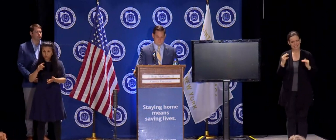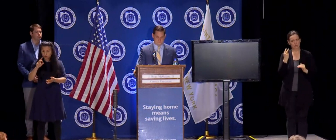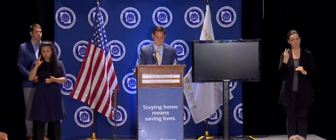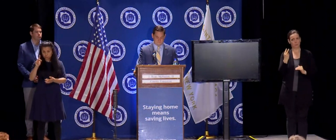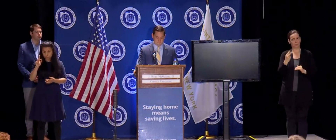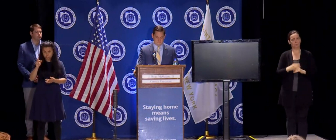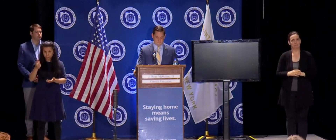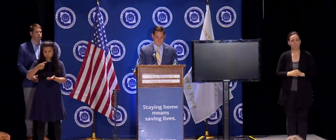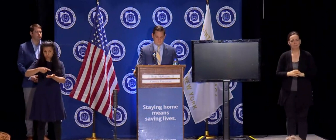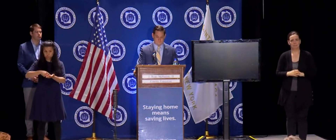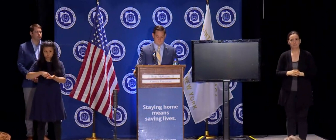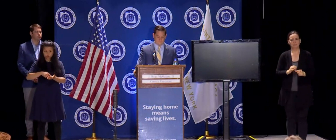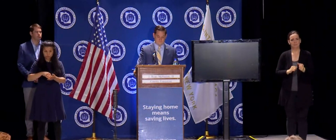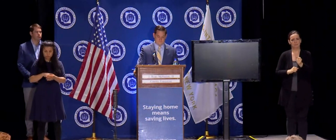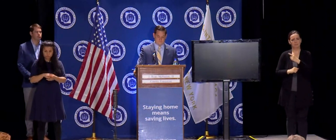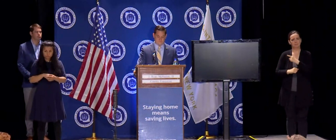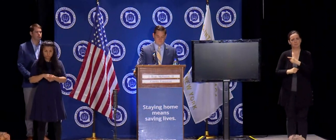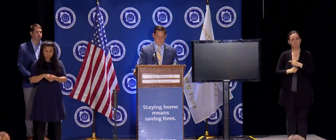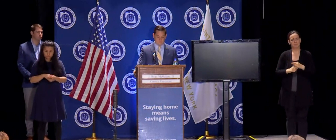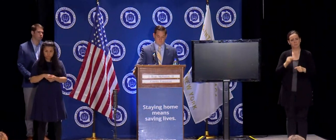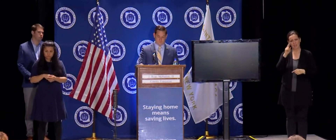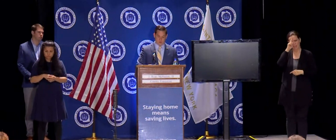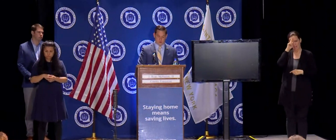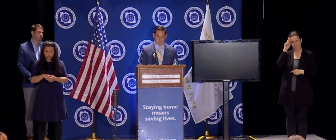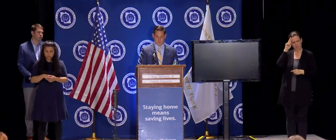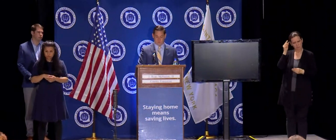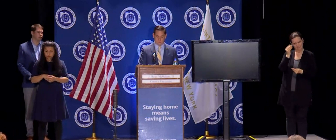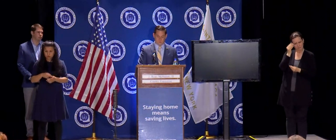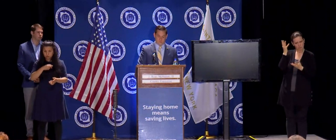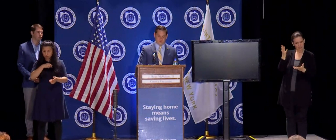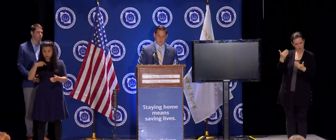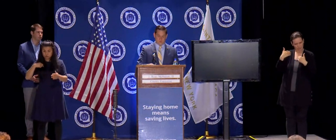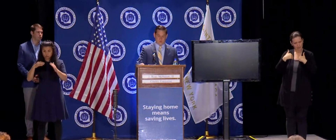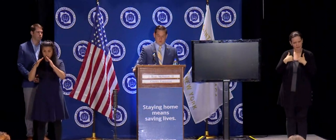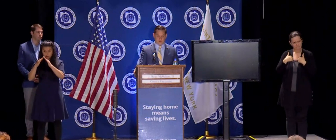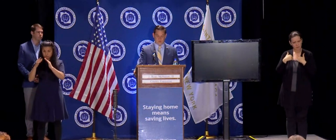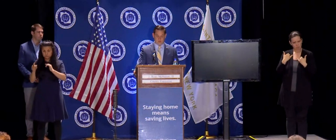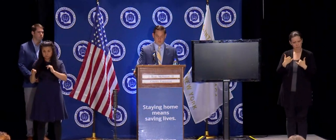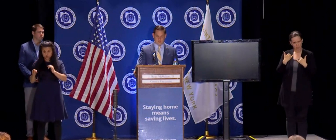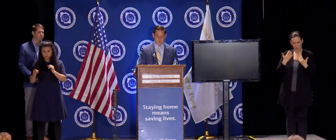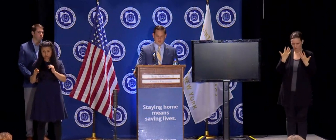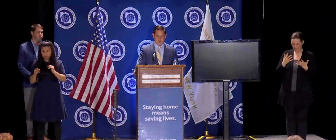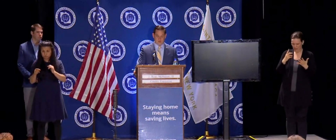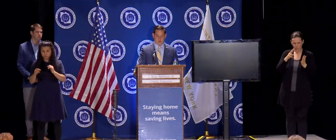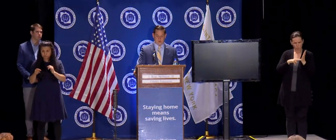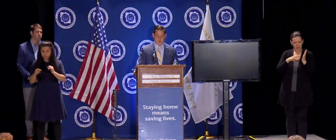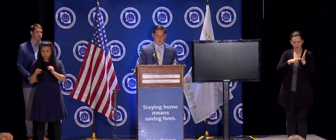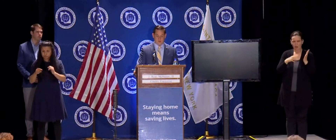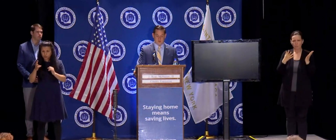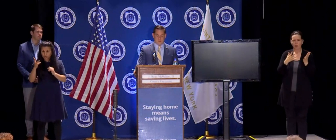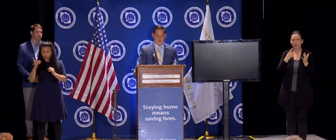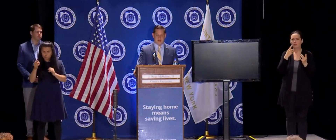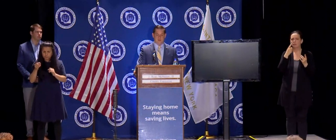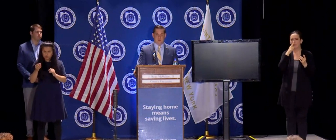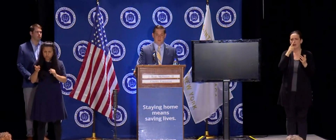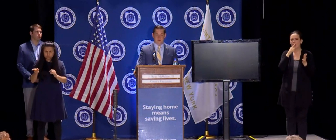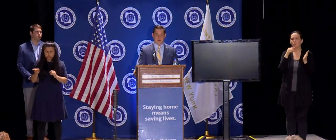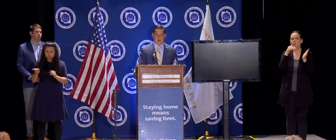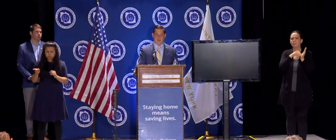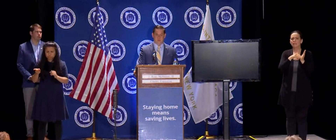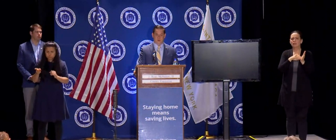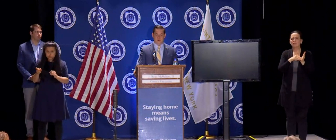hospitalization current date, current information in front of you? I do. When you read it, could you just give that again? And